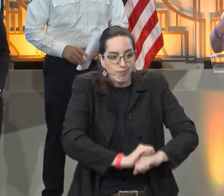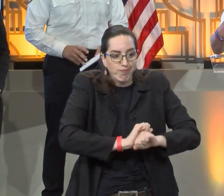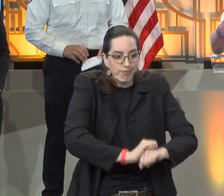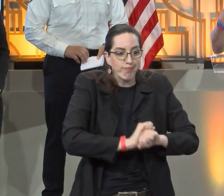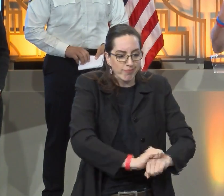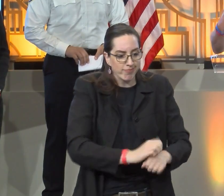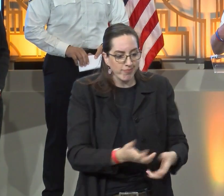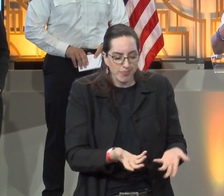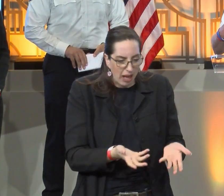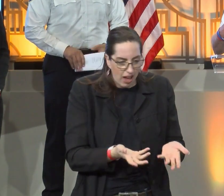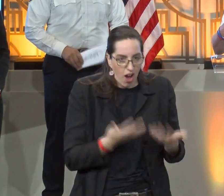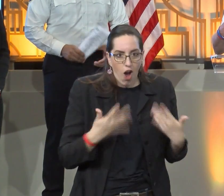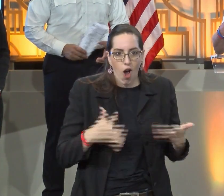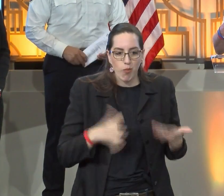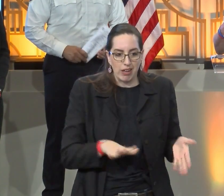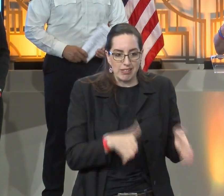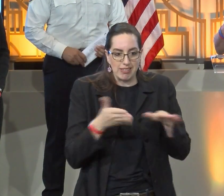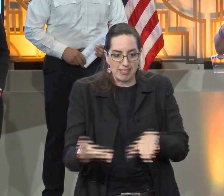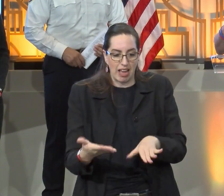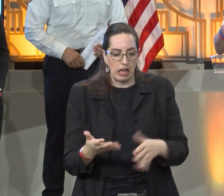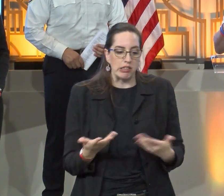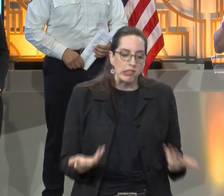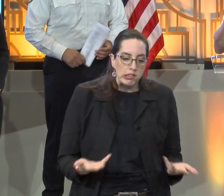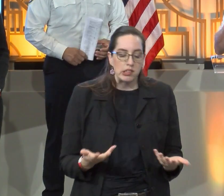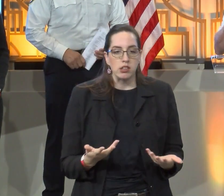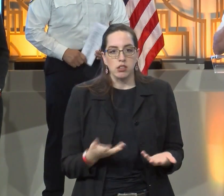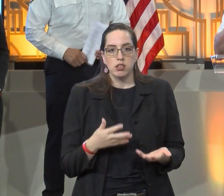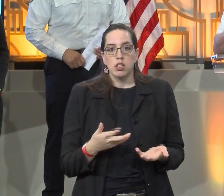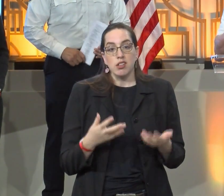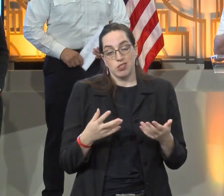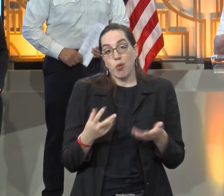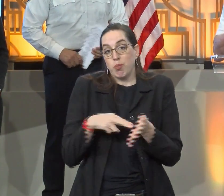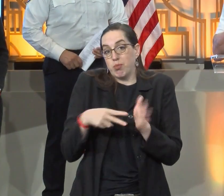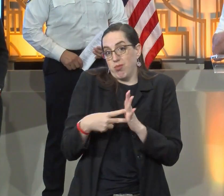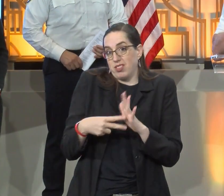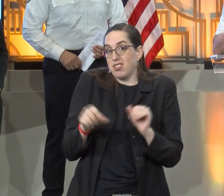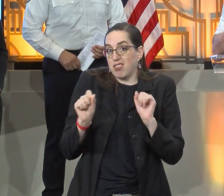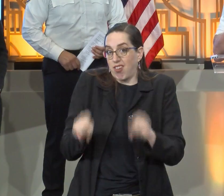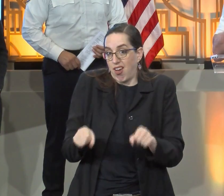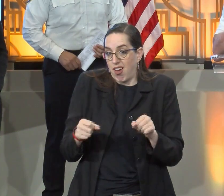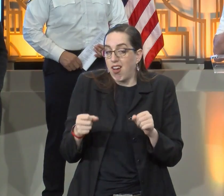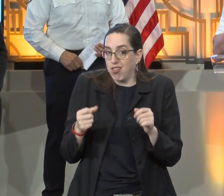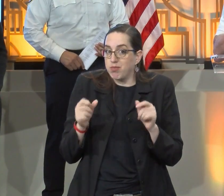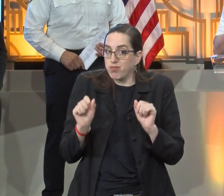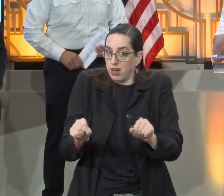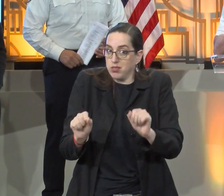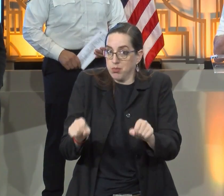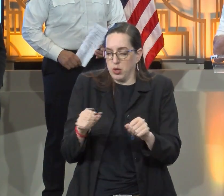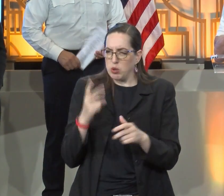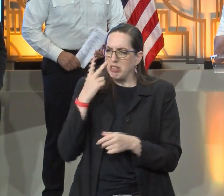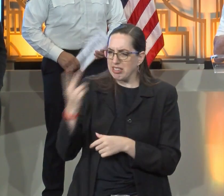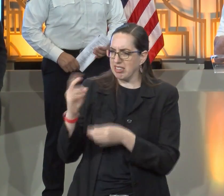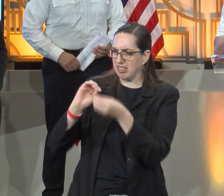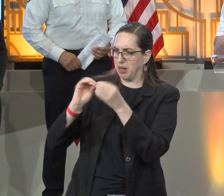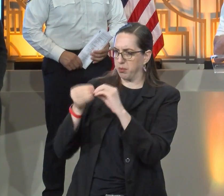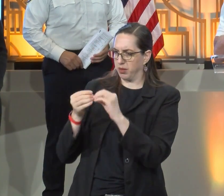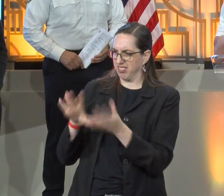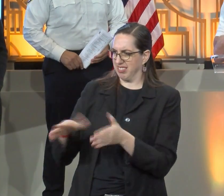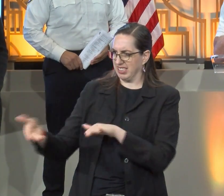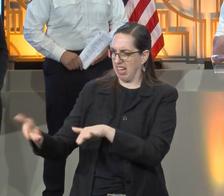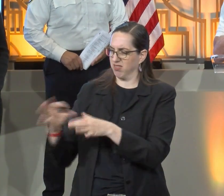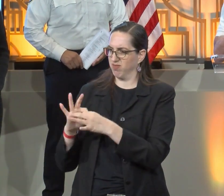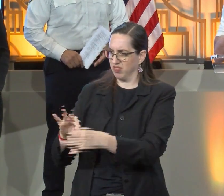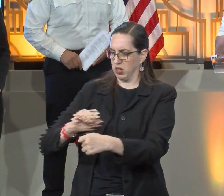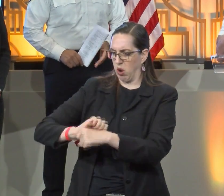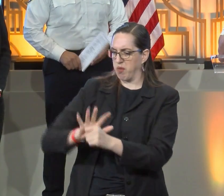are already dead on scene, and we don't attempt to resuscitate them. So there is a possibility that for those of you who are looking at the number of COVID-related deaths and saying,